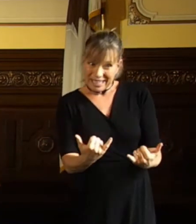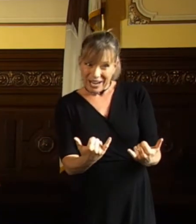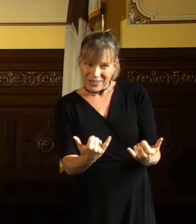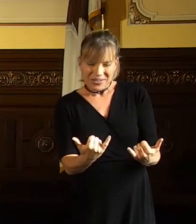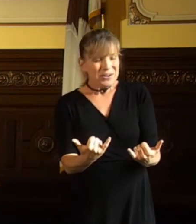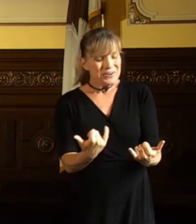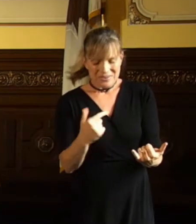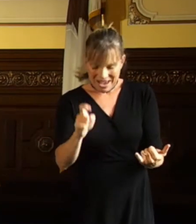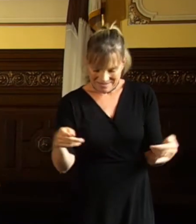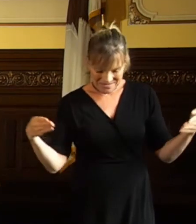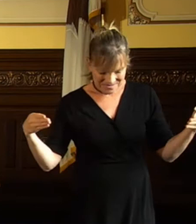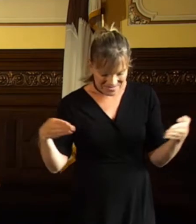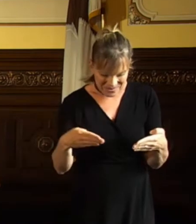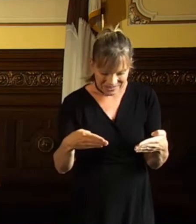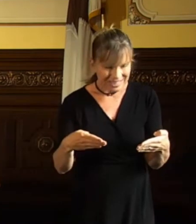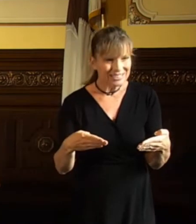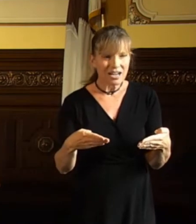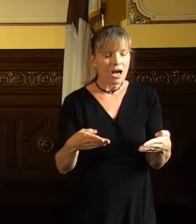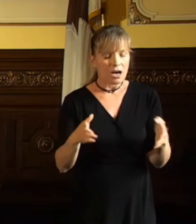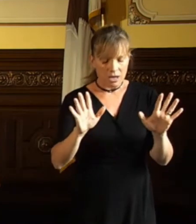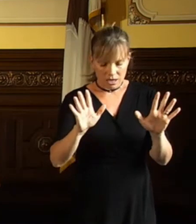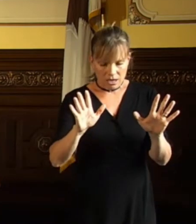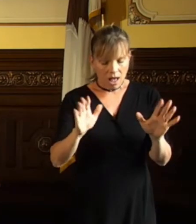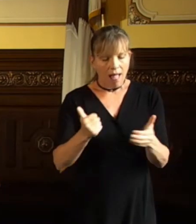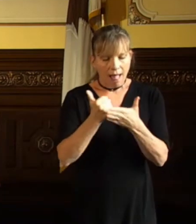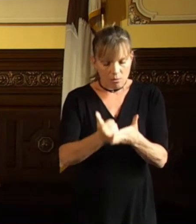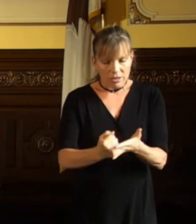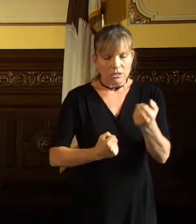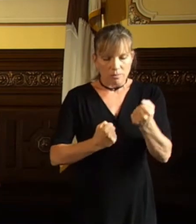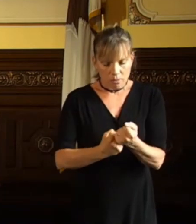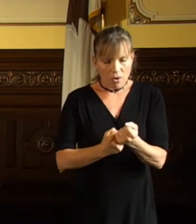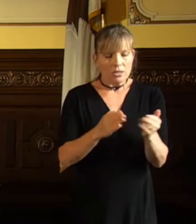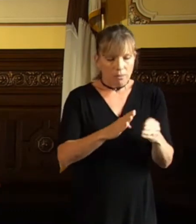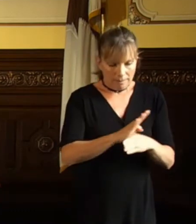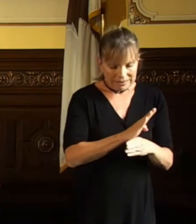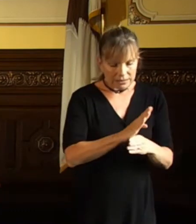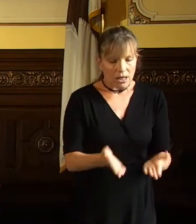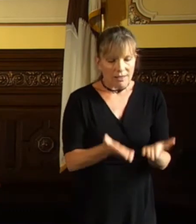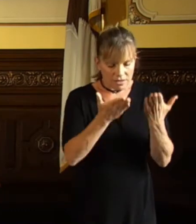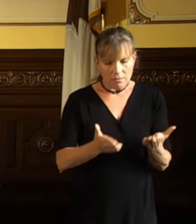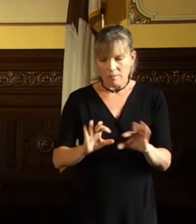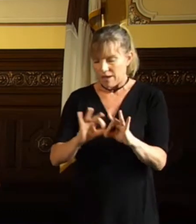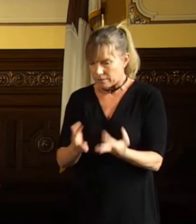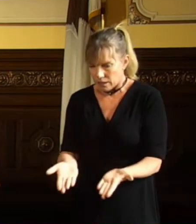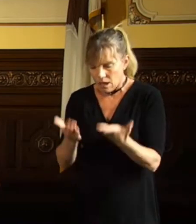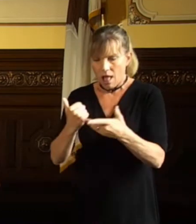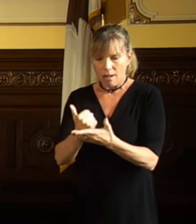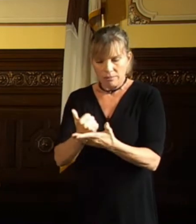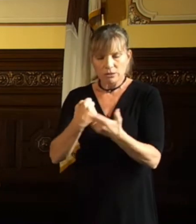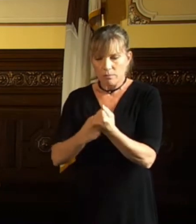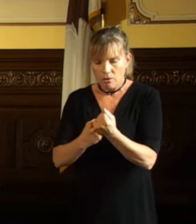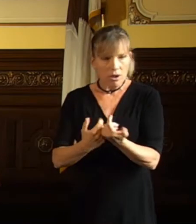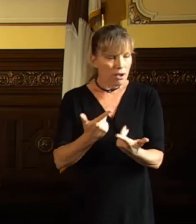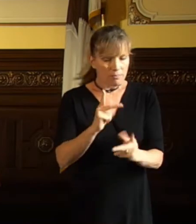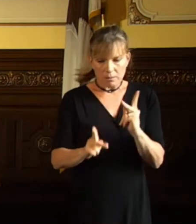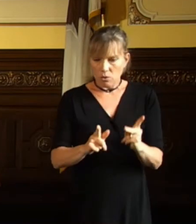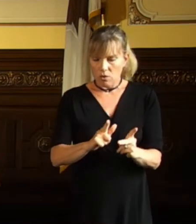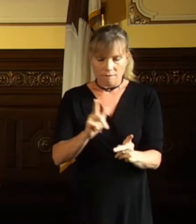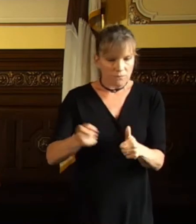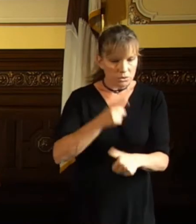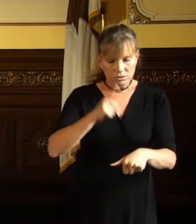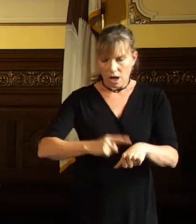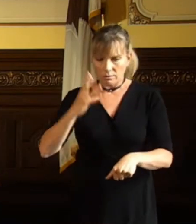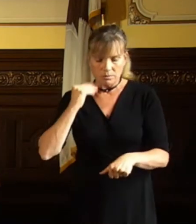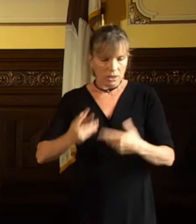now we have to focus on just lifting up, providing supports for small businesses, for families, for people who've never been in this situation